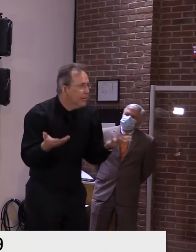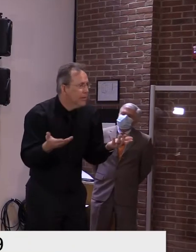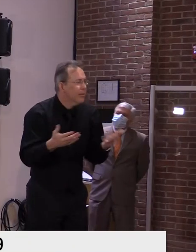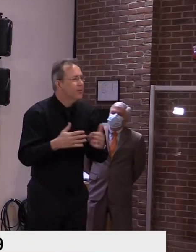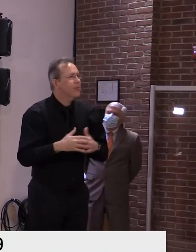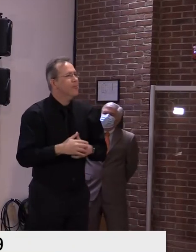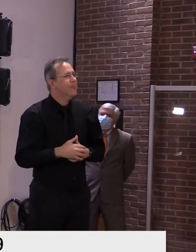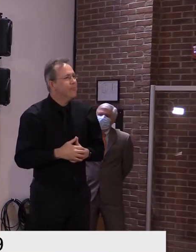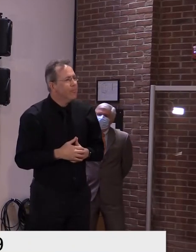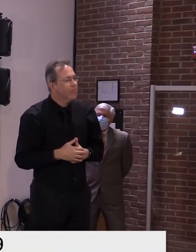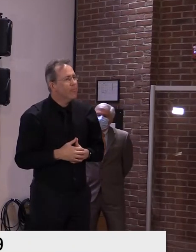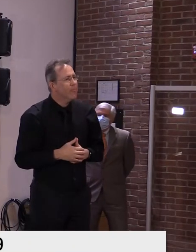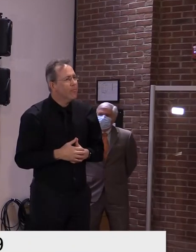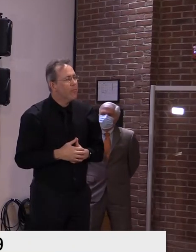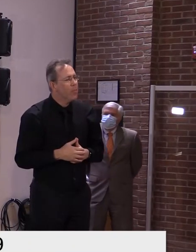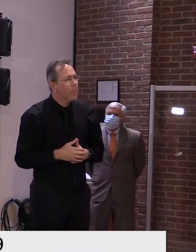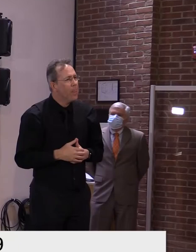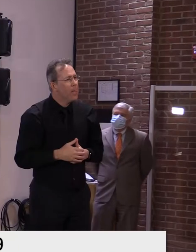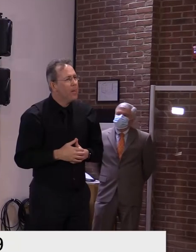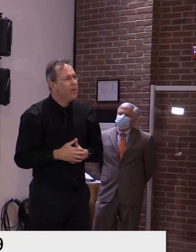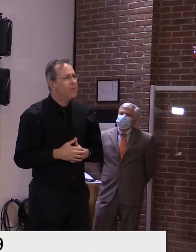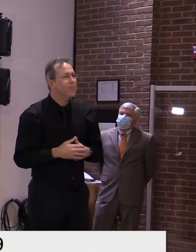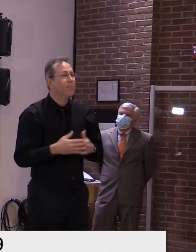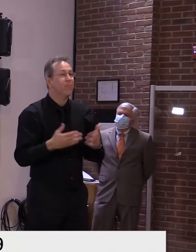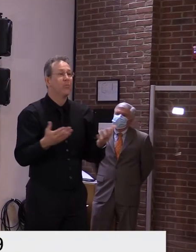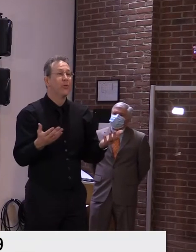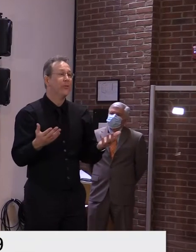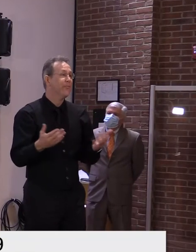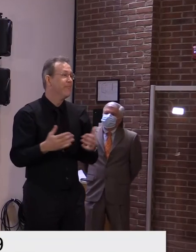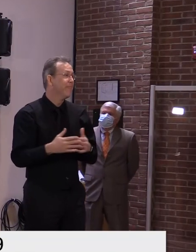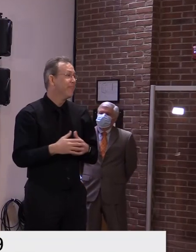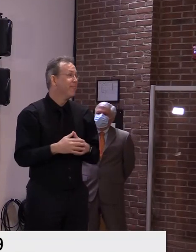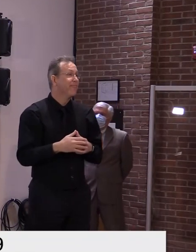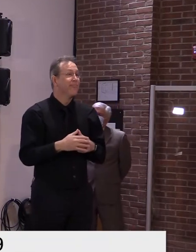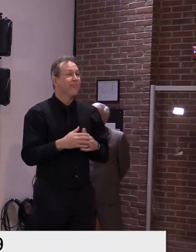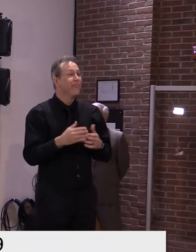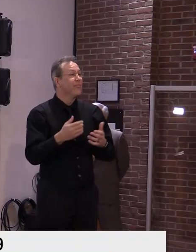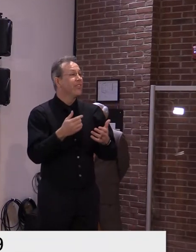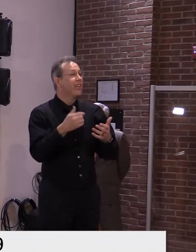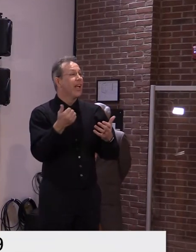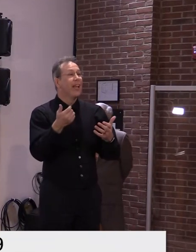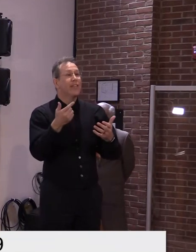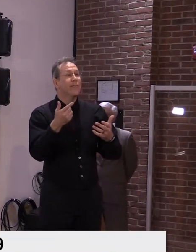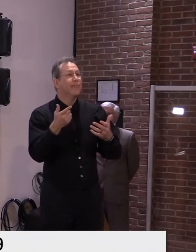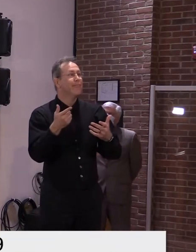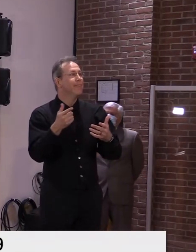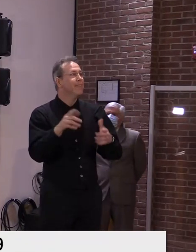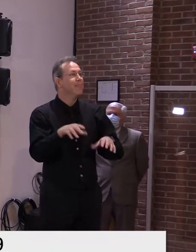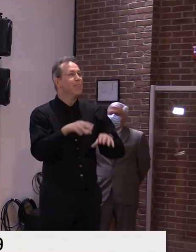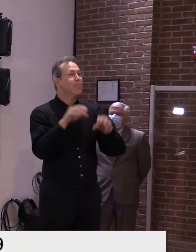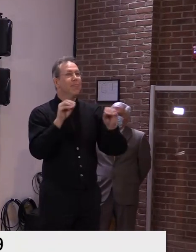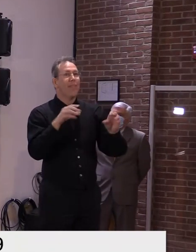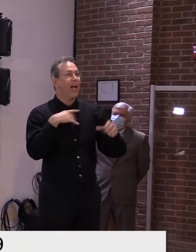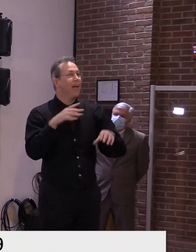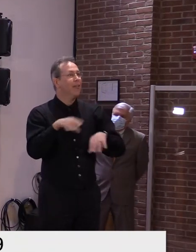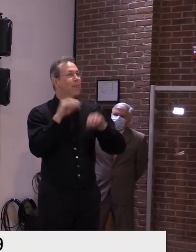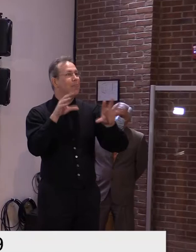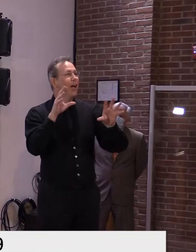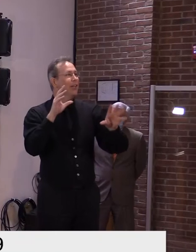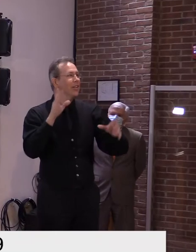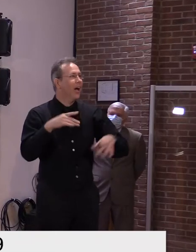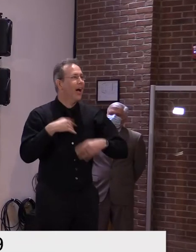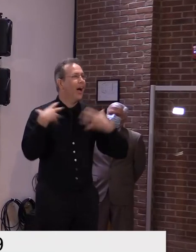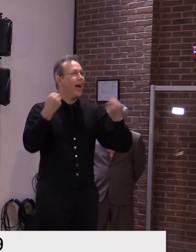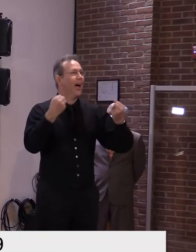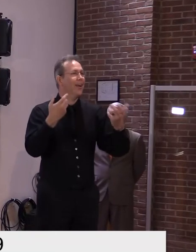important. But otherwise, no one's discovered a sort of a magic cure for the fact that variants are around. And we should